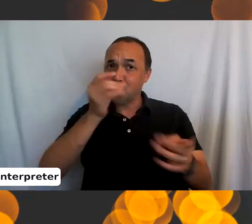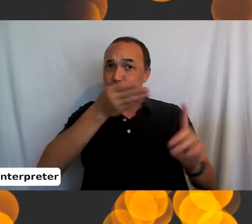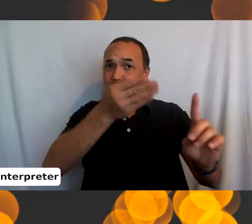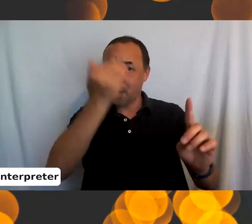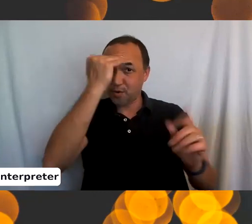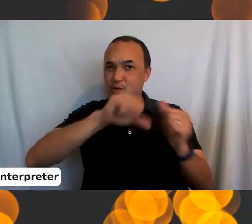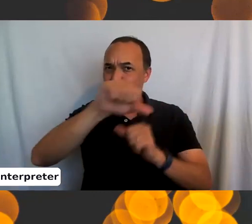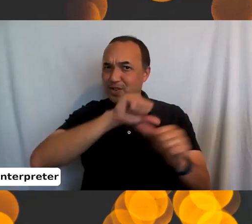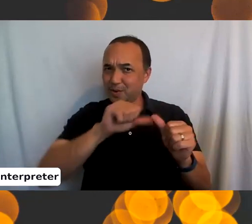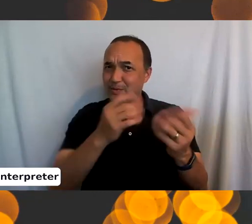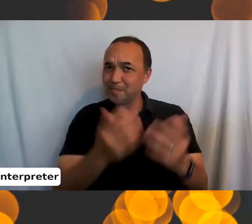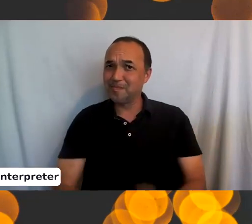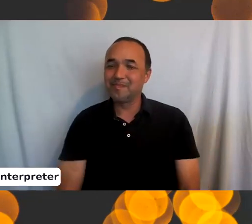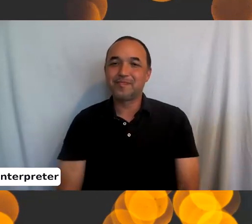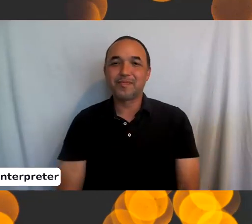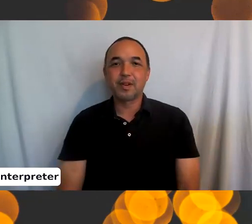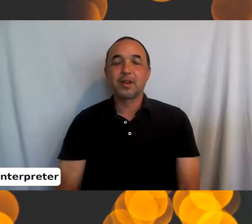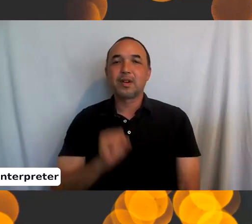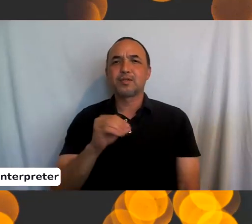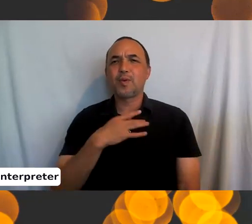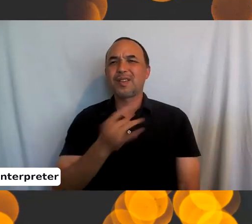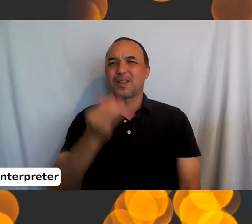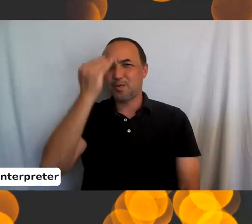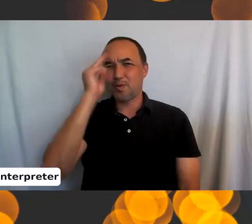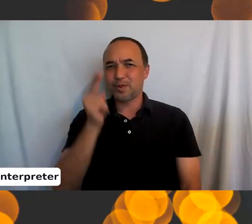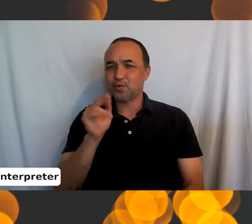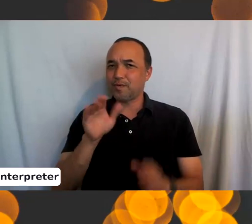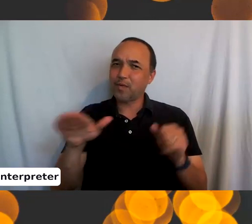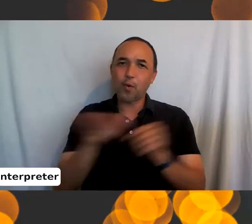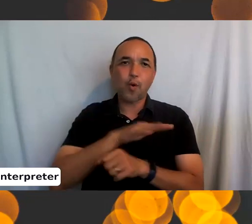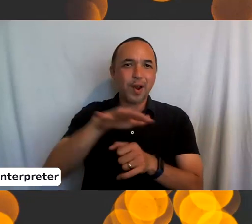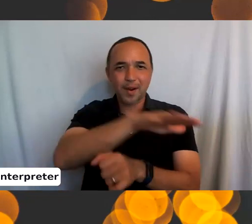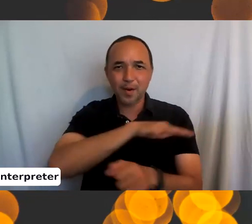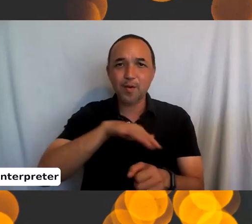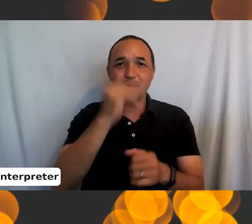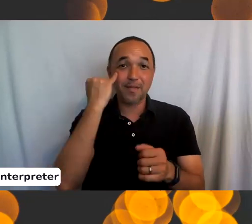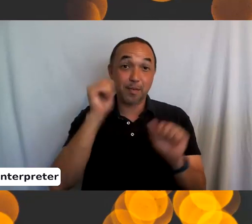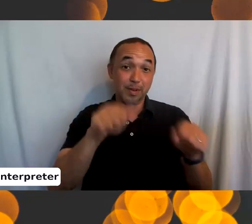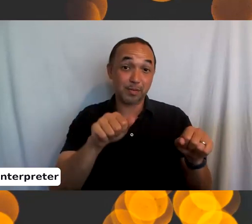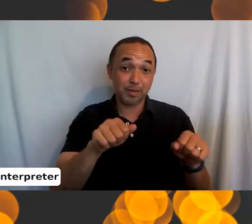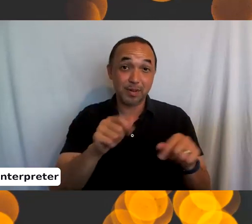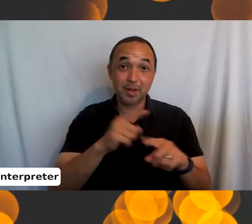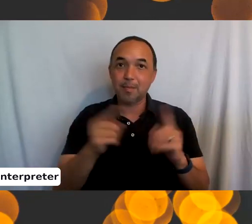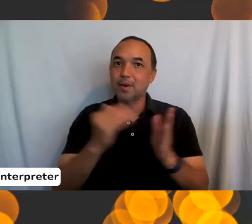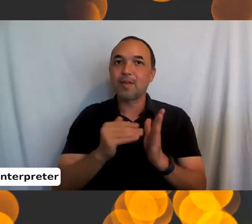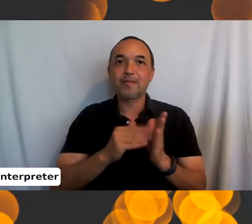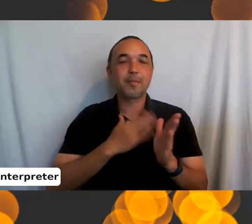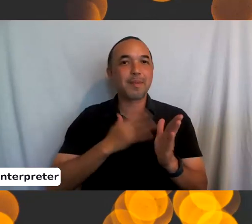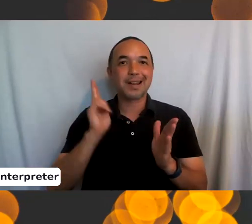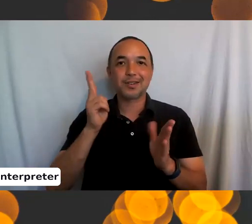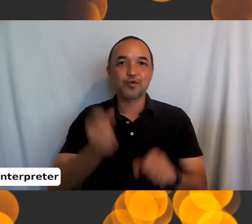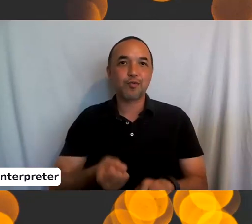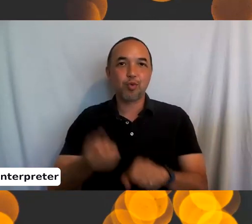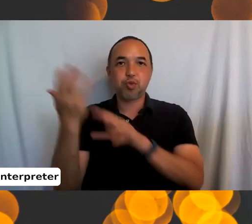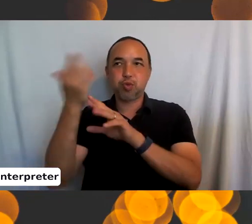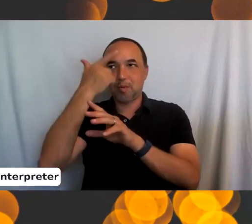a overall history of an entire neighborhood if possible. But many times my history just gets thrown out the window because what's going